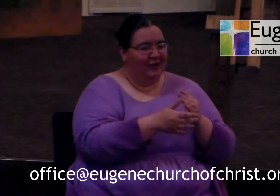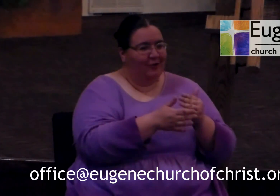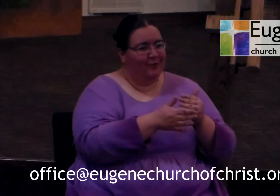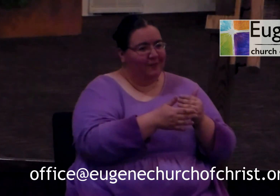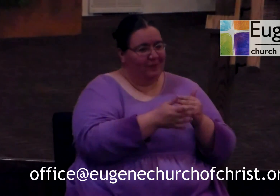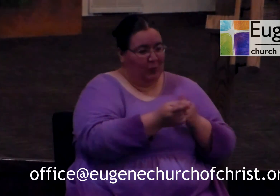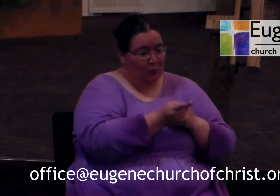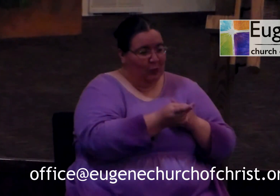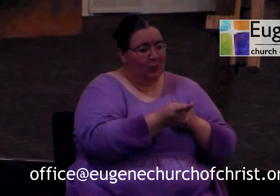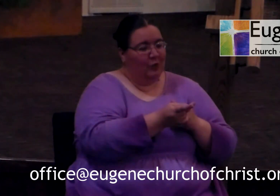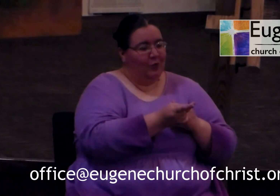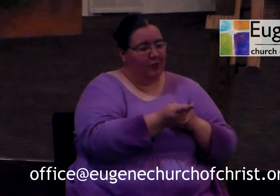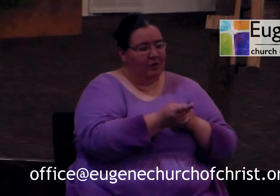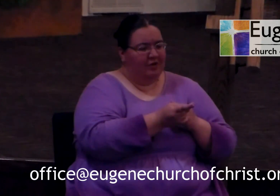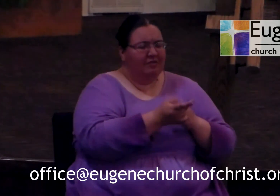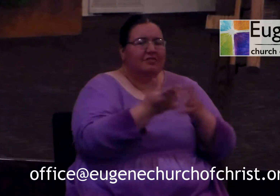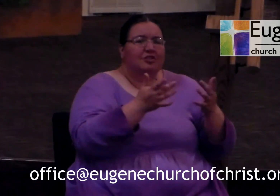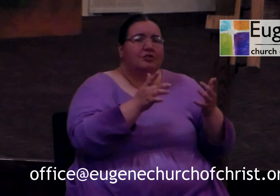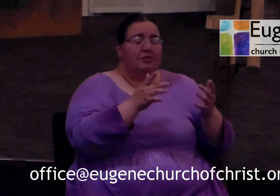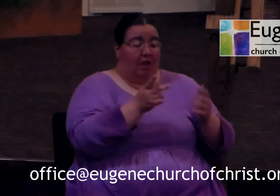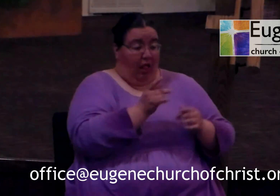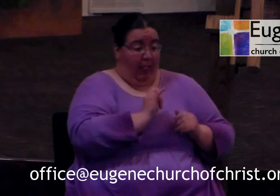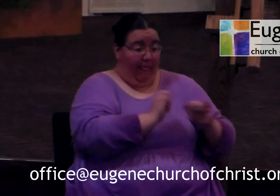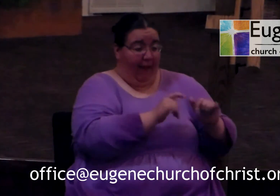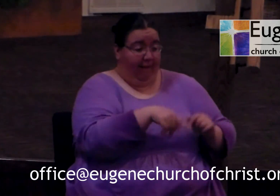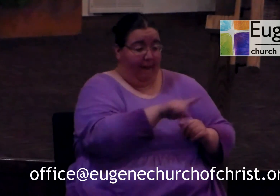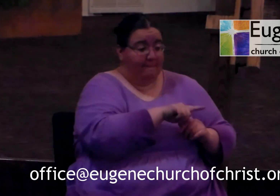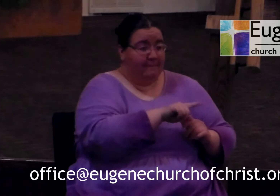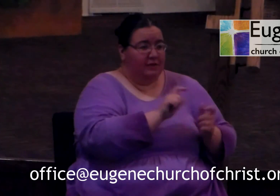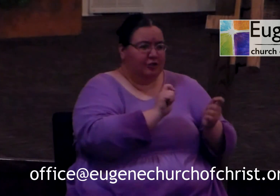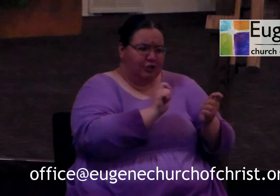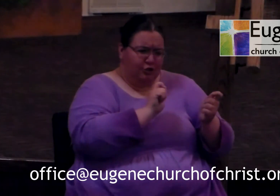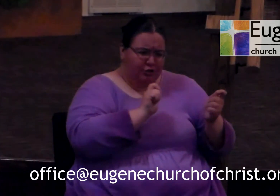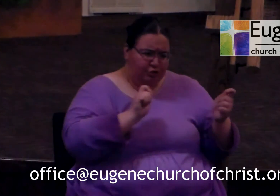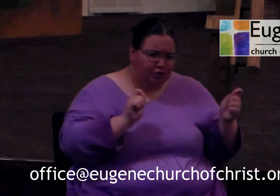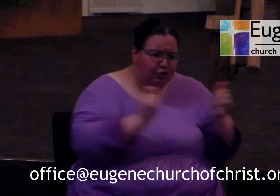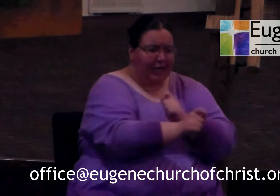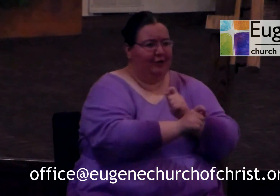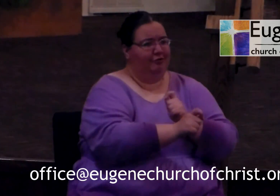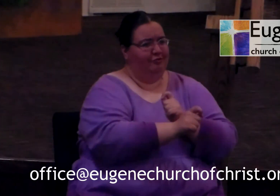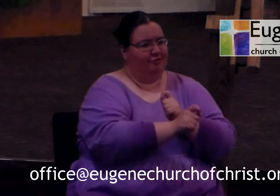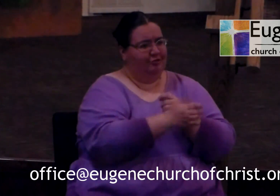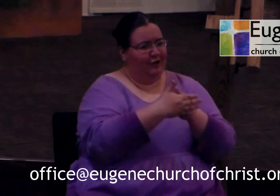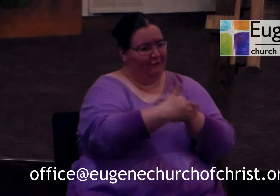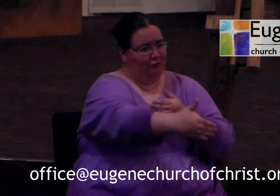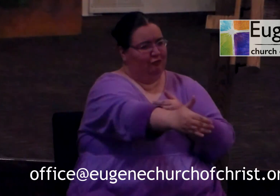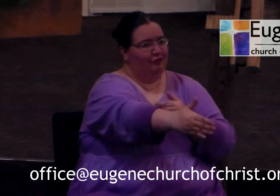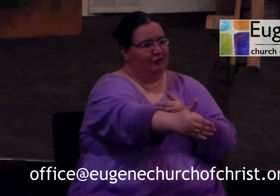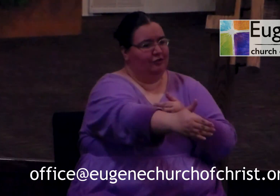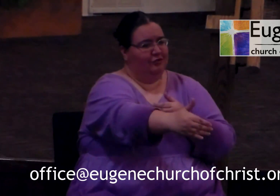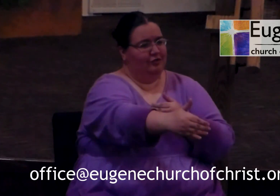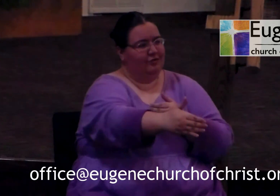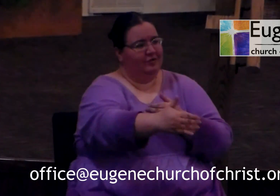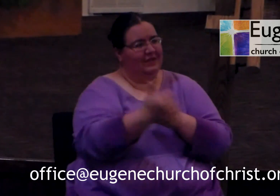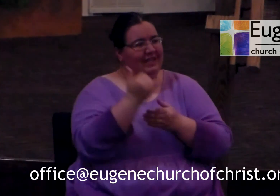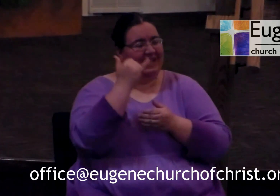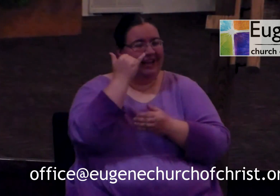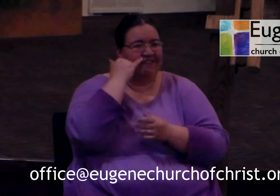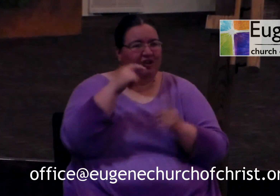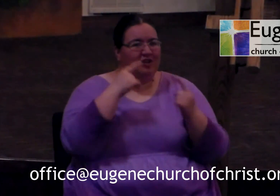chance to do that. Or if you look into your life and you think, I'm so far away, there is not a too far away. All the way